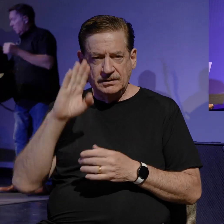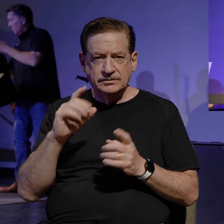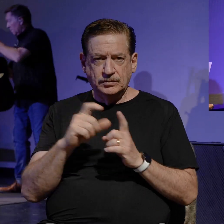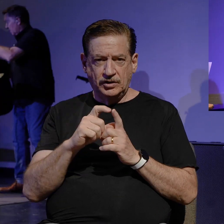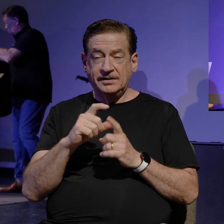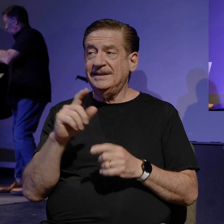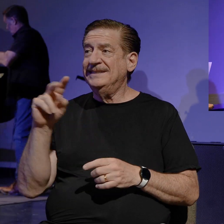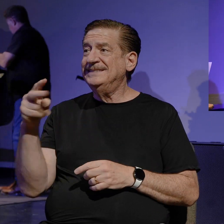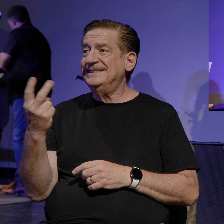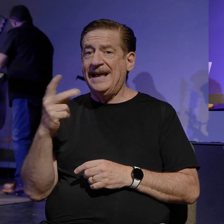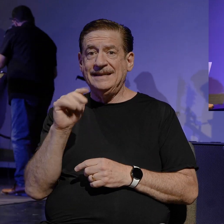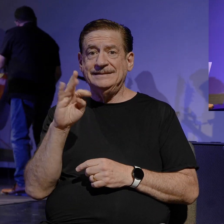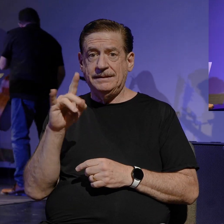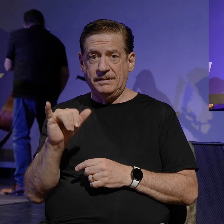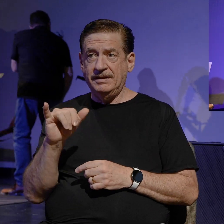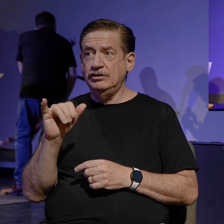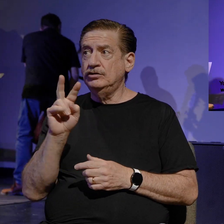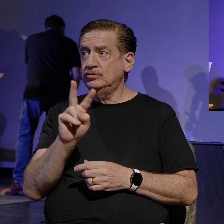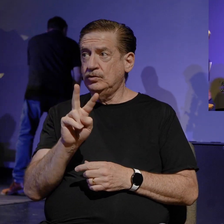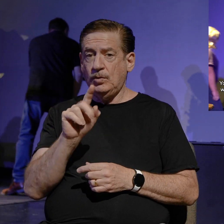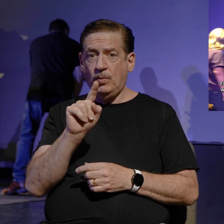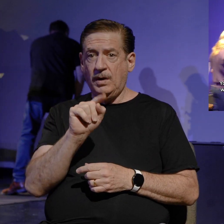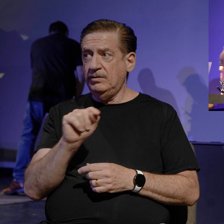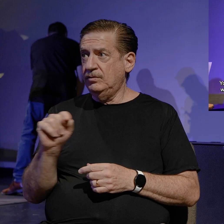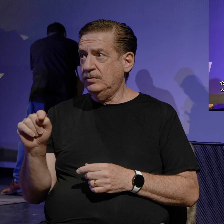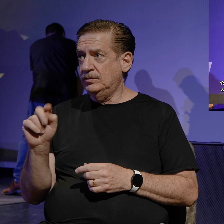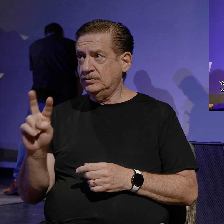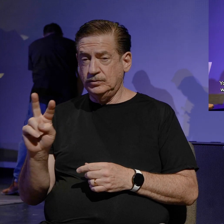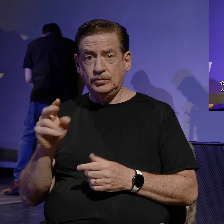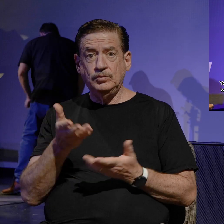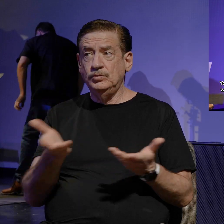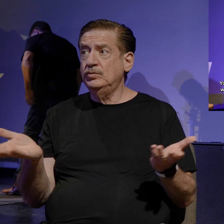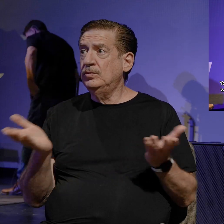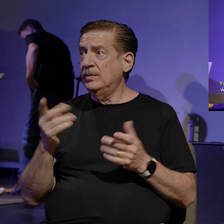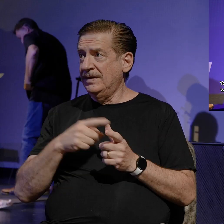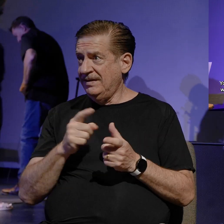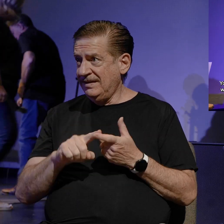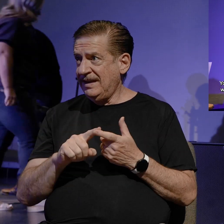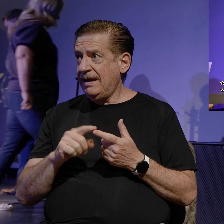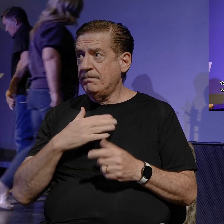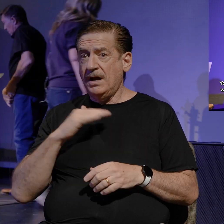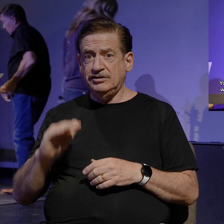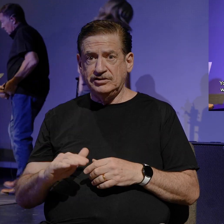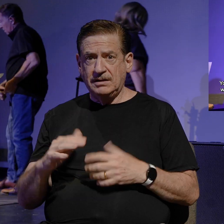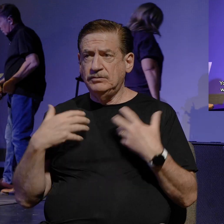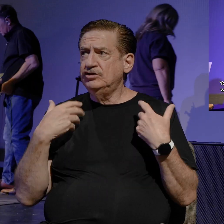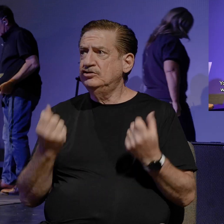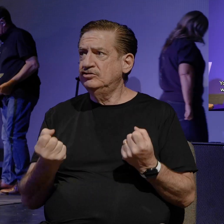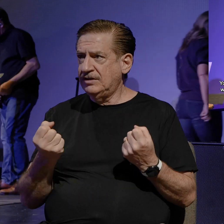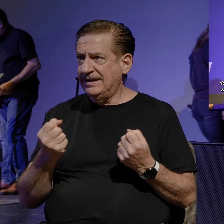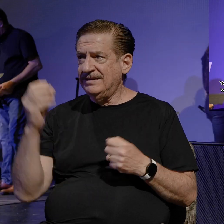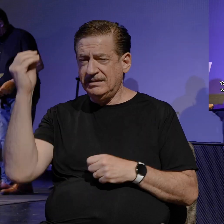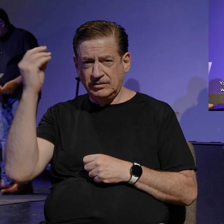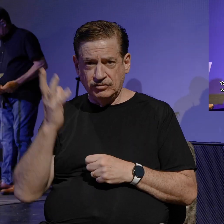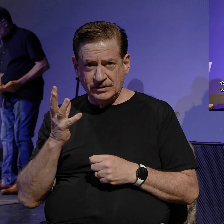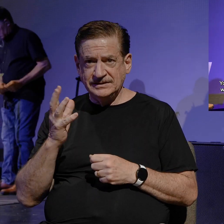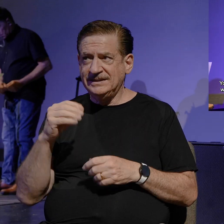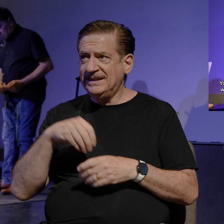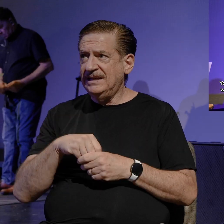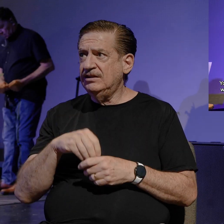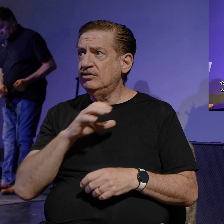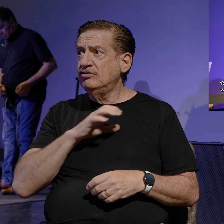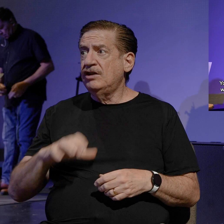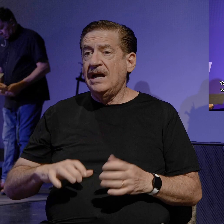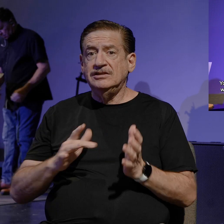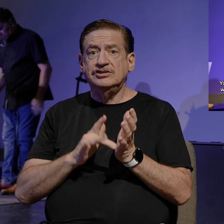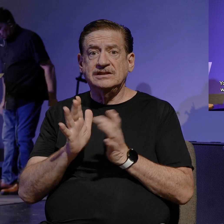2 Timothy 2:1 through 2. You then, my child, be strengthened by the grace that is in Christ Jesus. And from what you